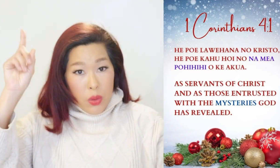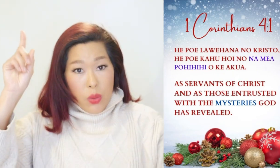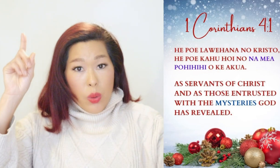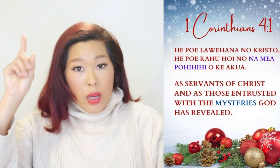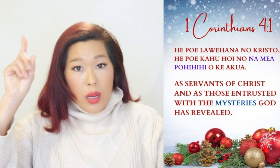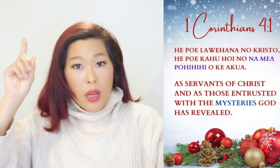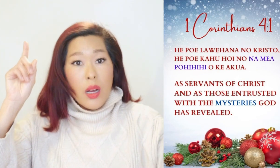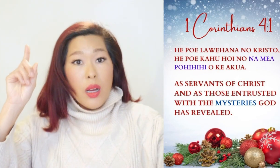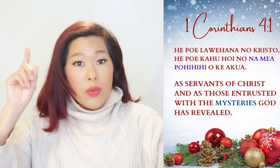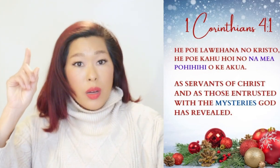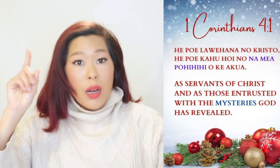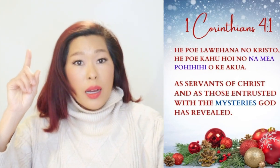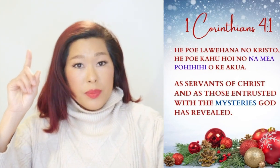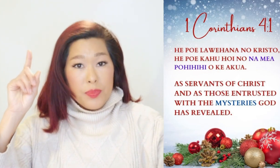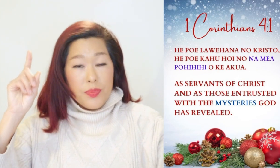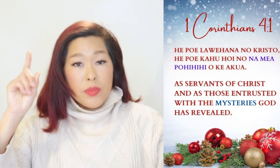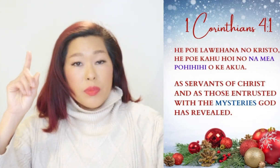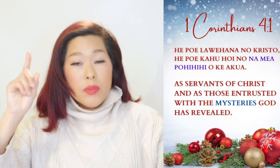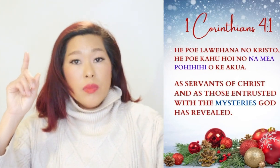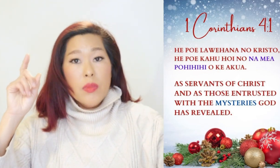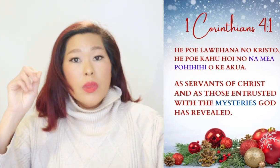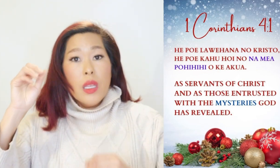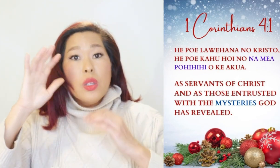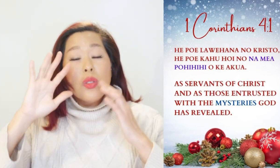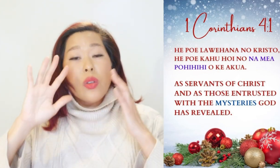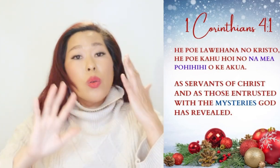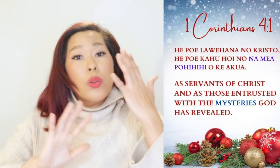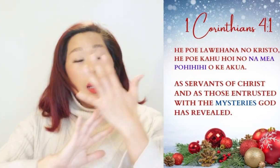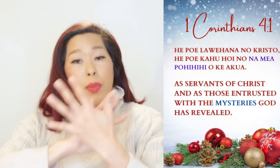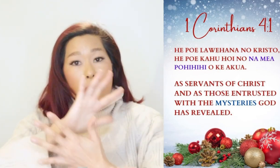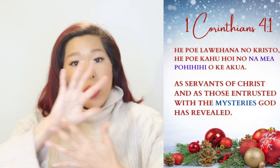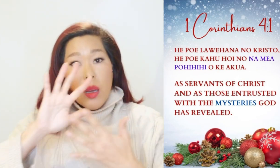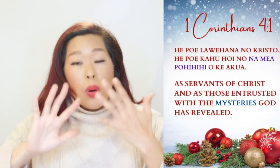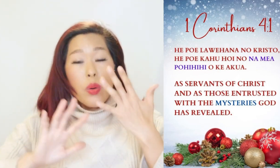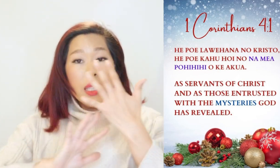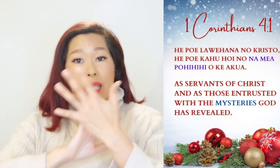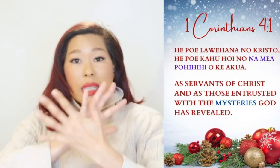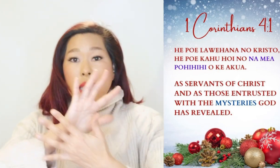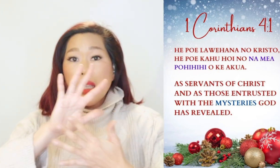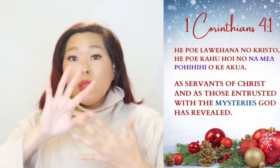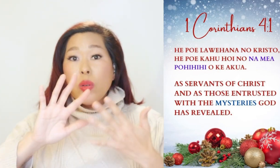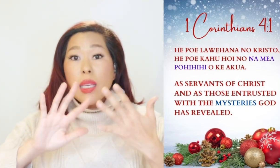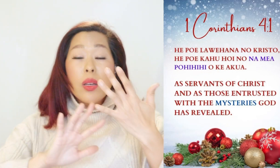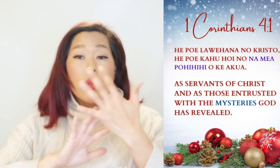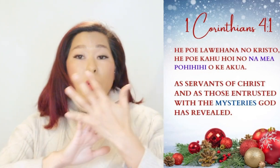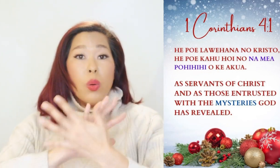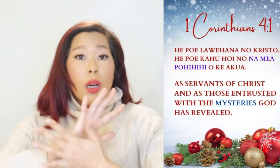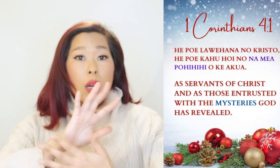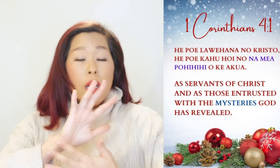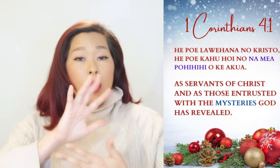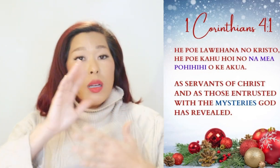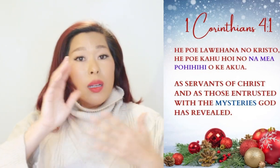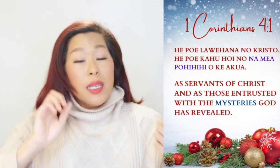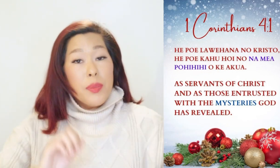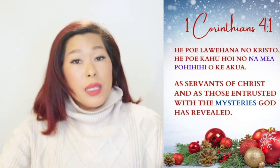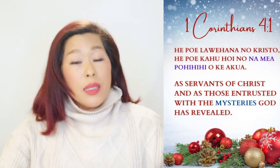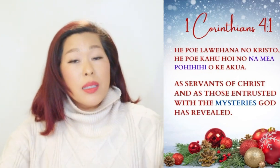Okeakua, of God. So Namea pohihihi okeakua means